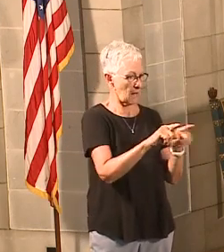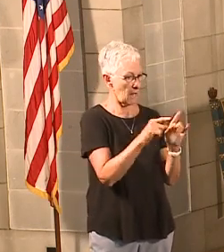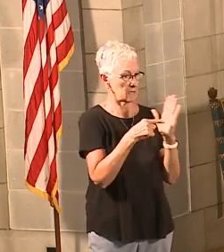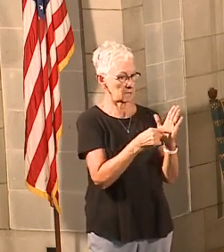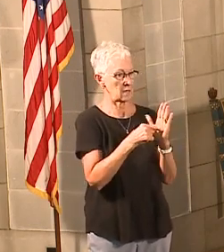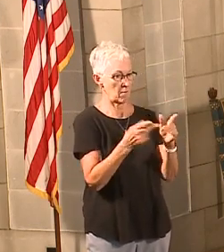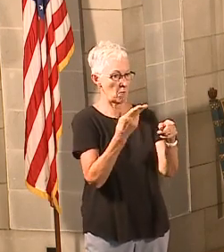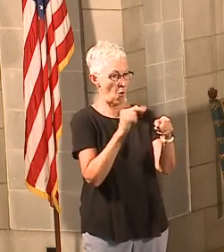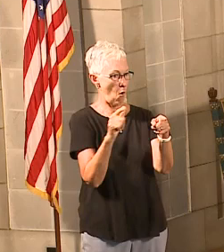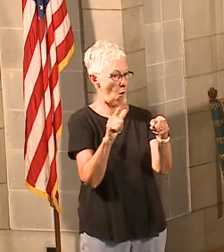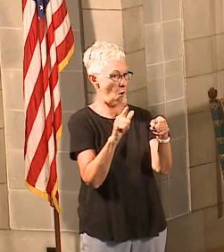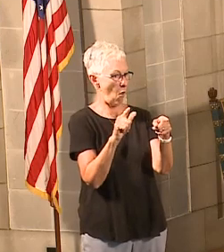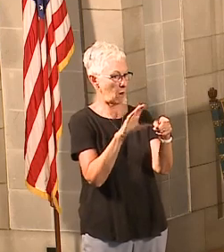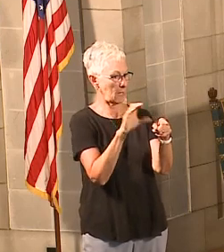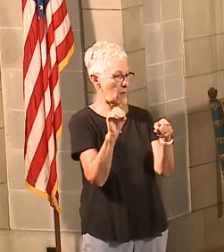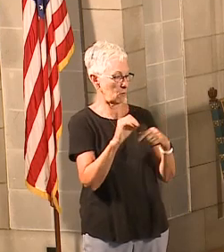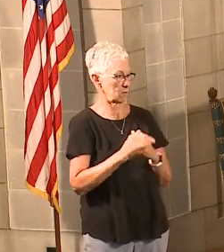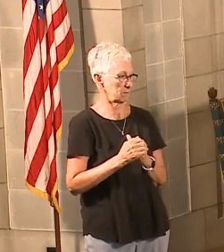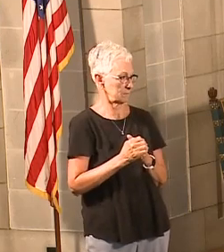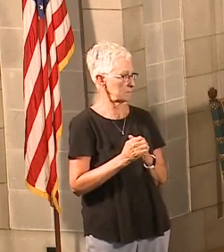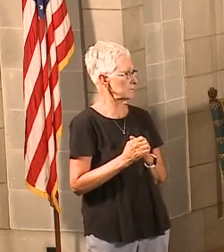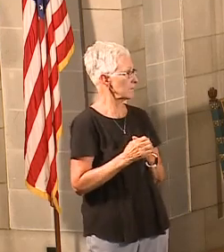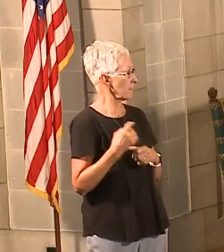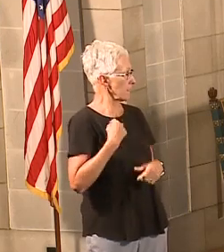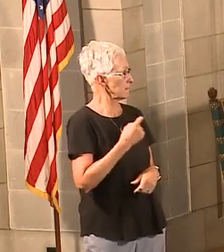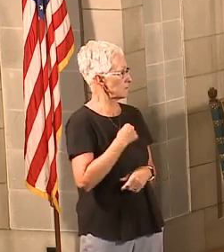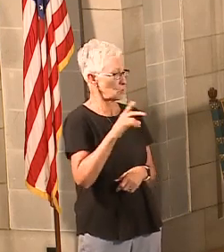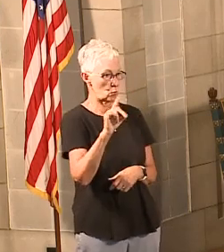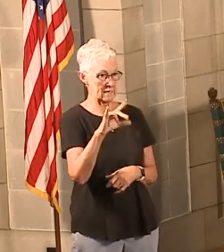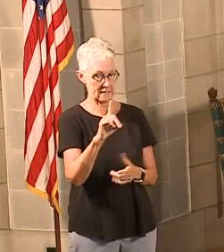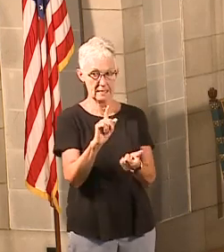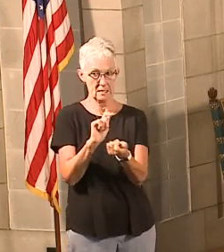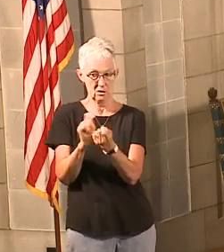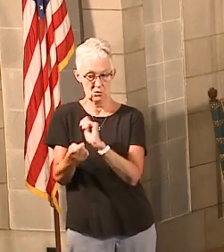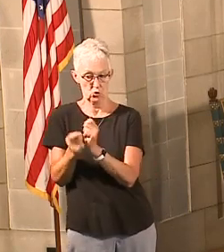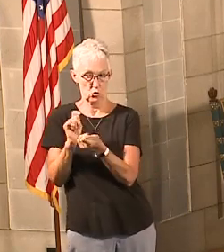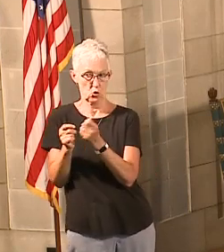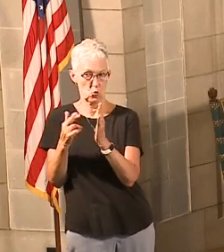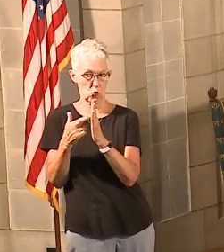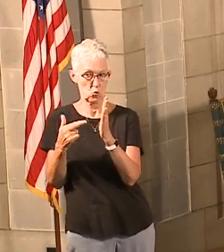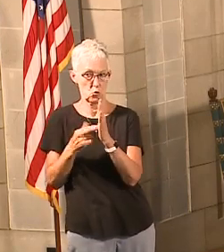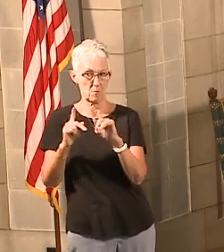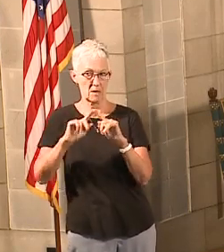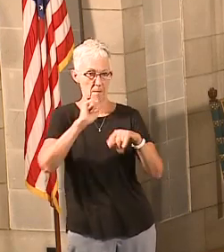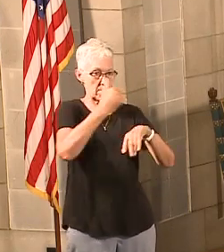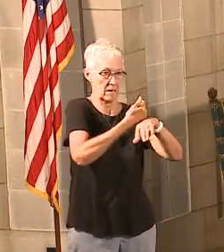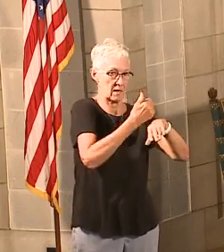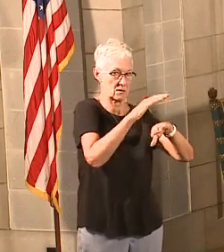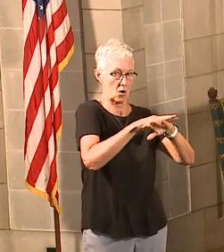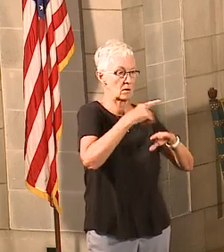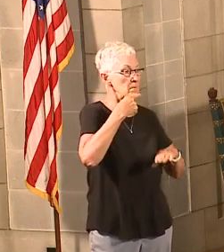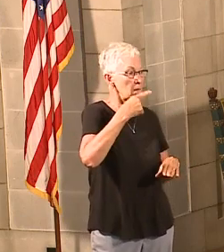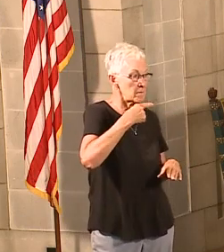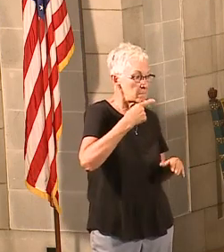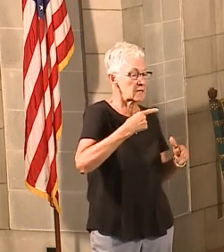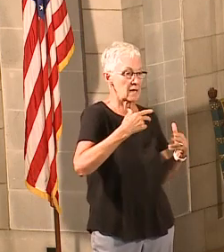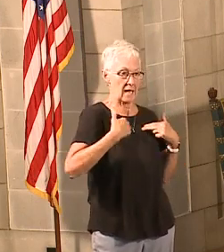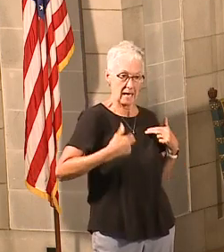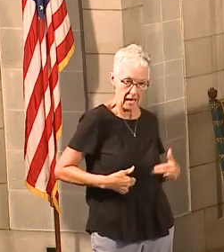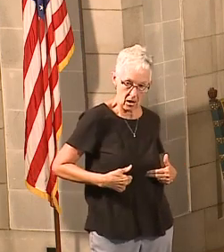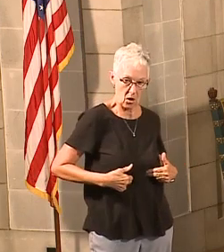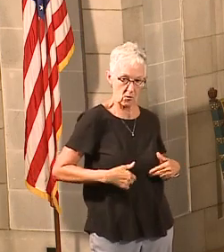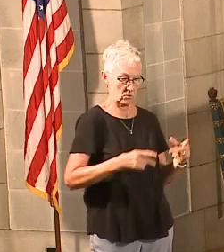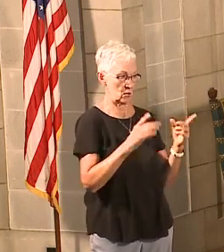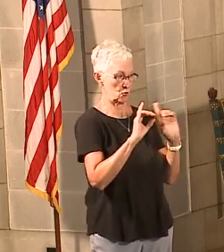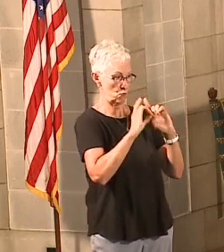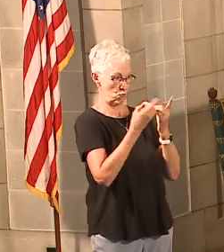Central District. So we have made adjustments, but those have been at a public health district, and they've been data-driven decisions based upon what the conditions